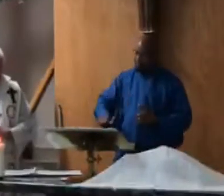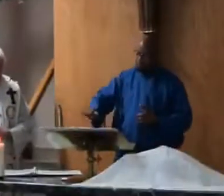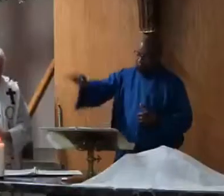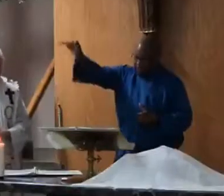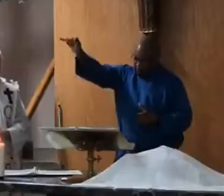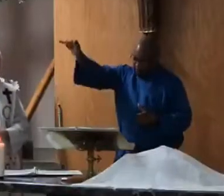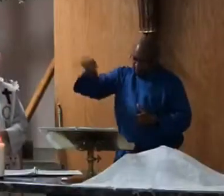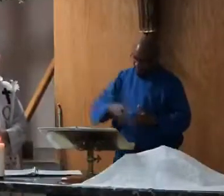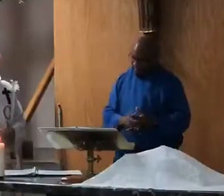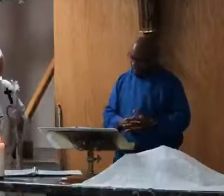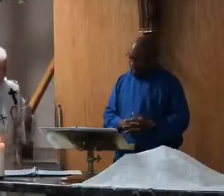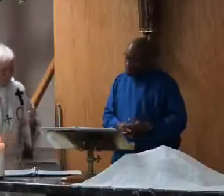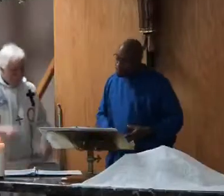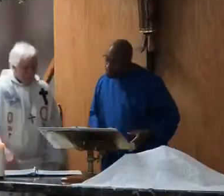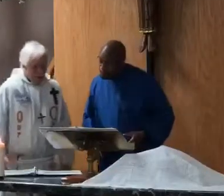live forever.